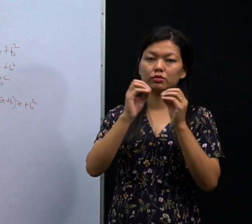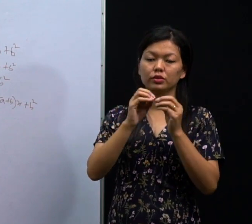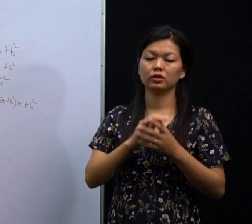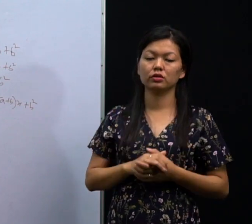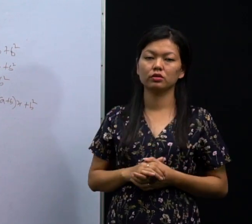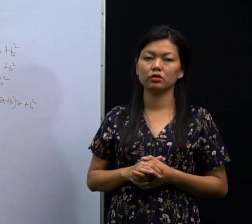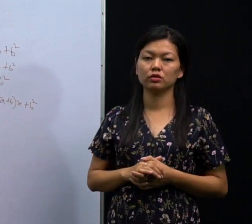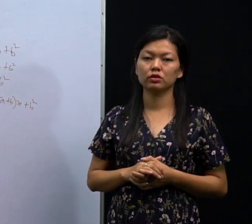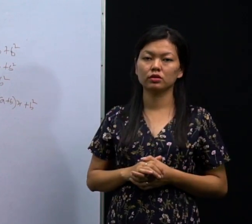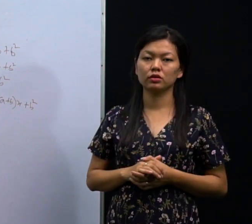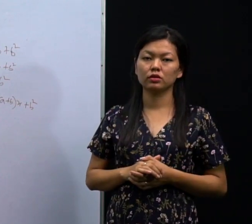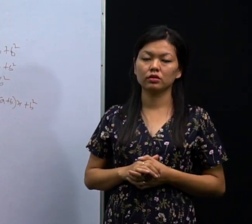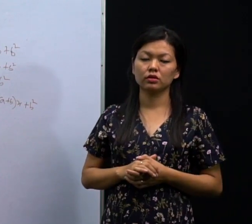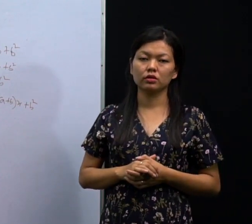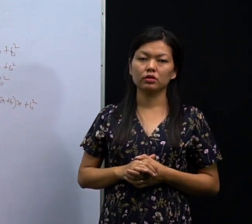Okay?